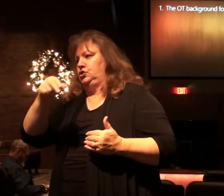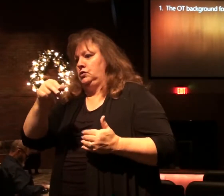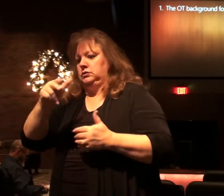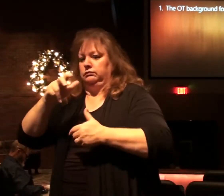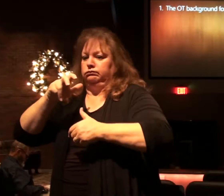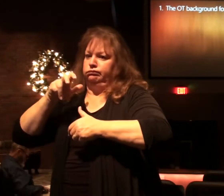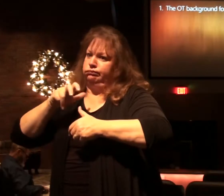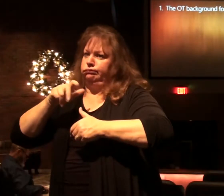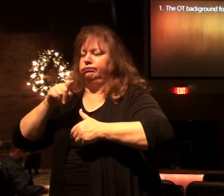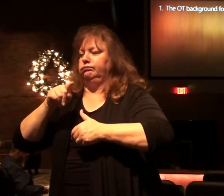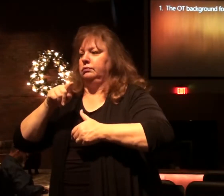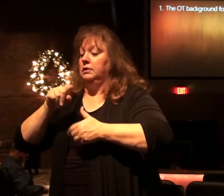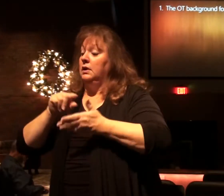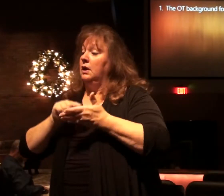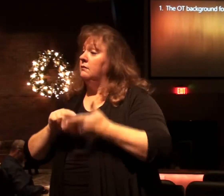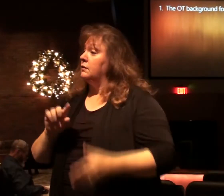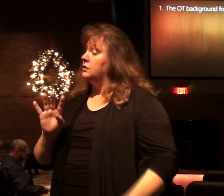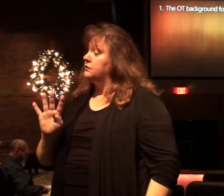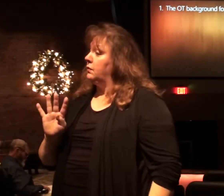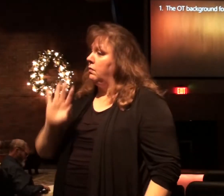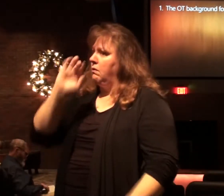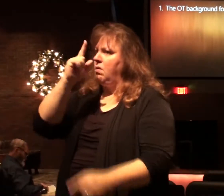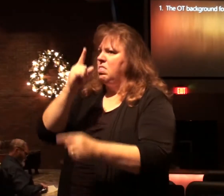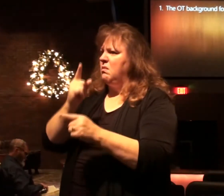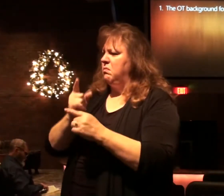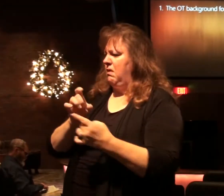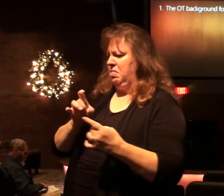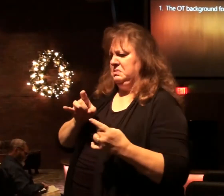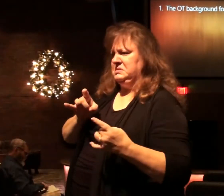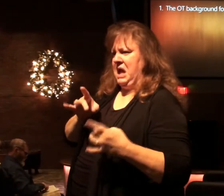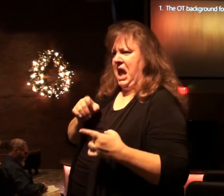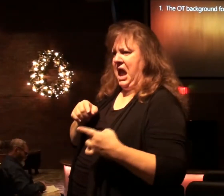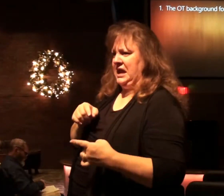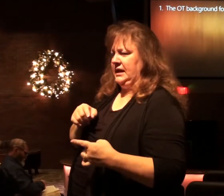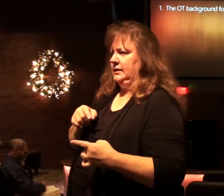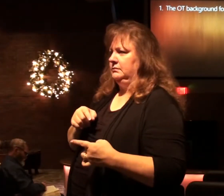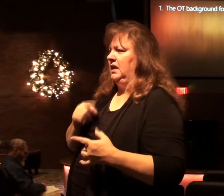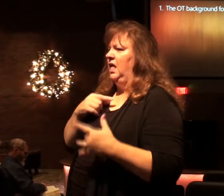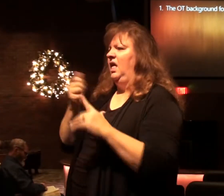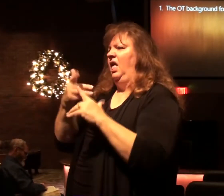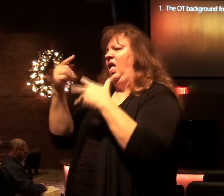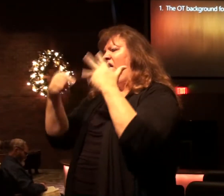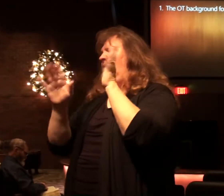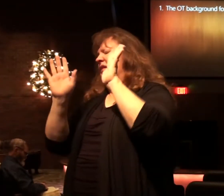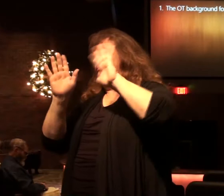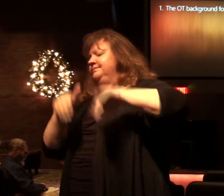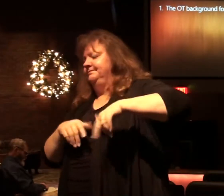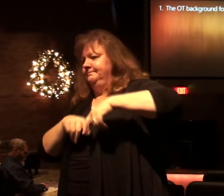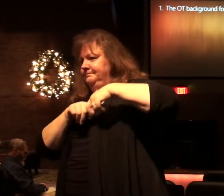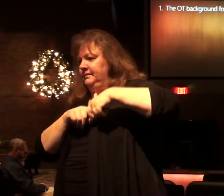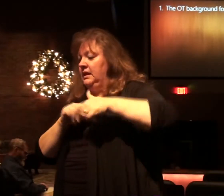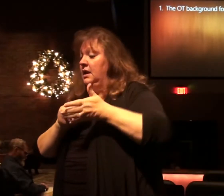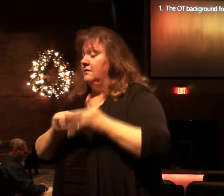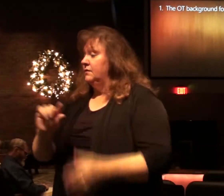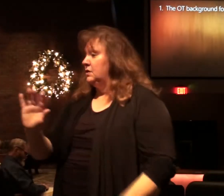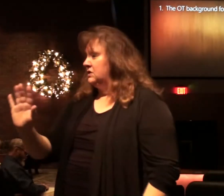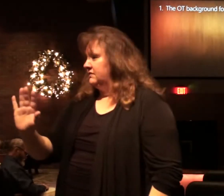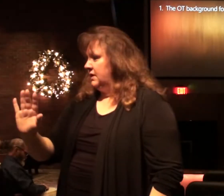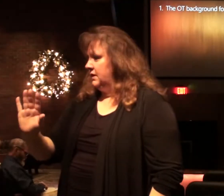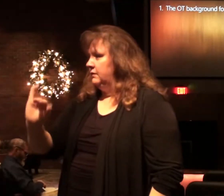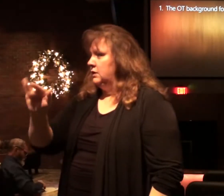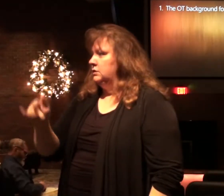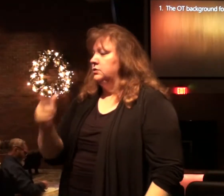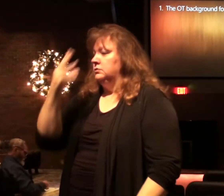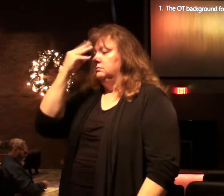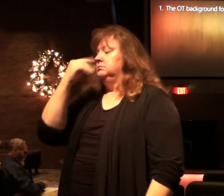And verse 4 says his brothers hate him. We don't need to get into all of that. Verse 5, Joseph had a dream.